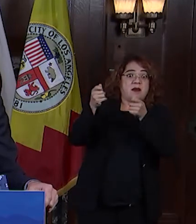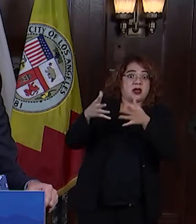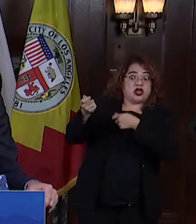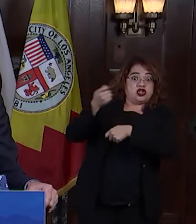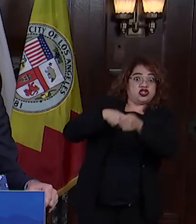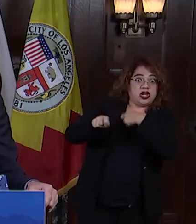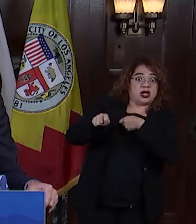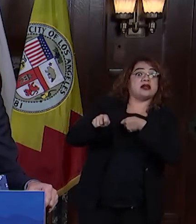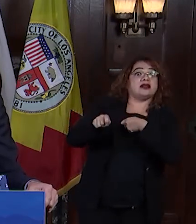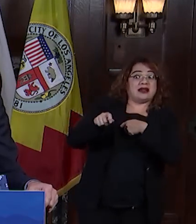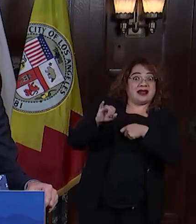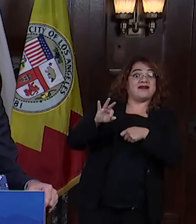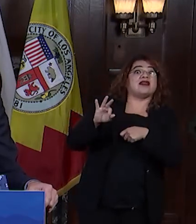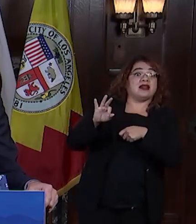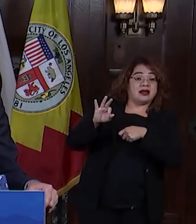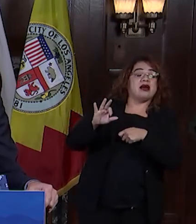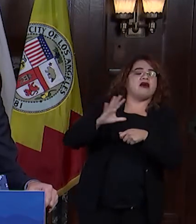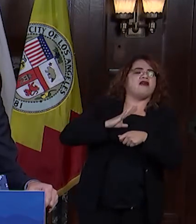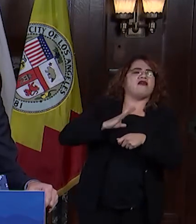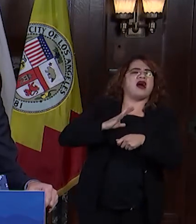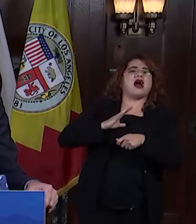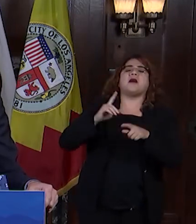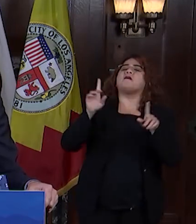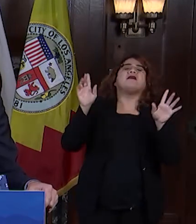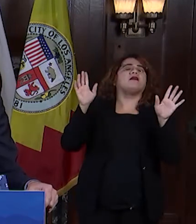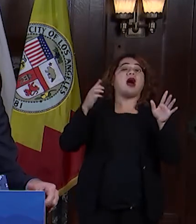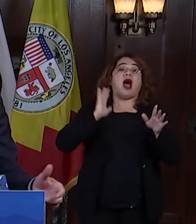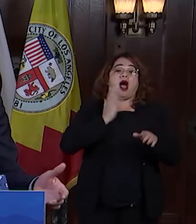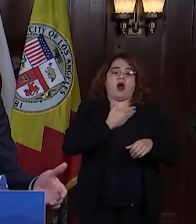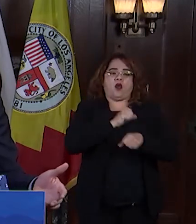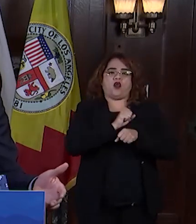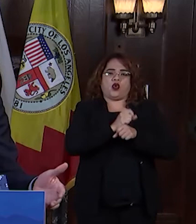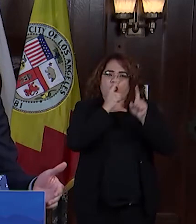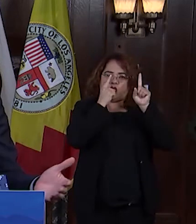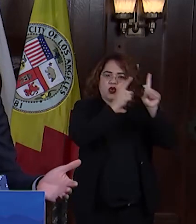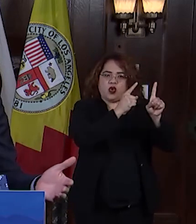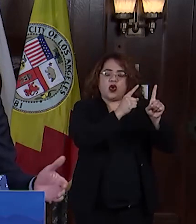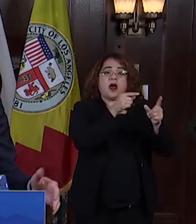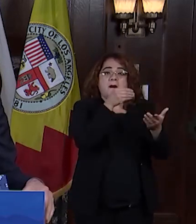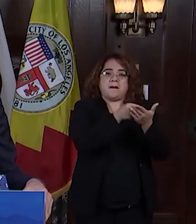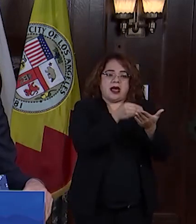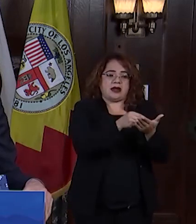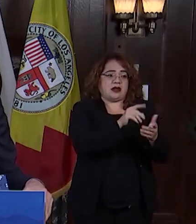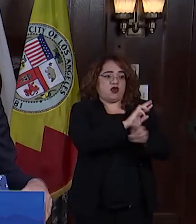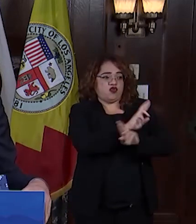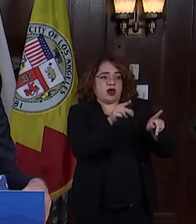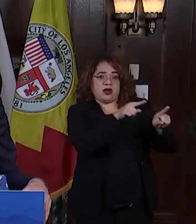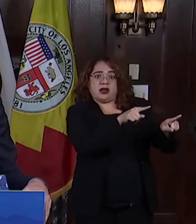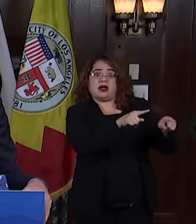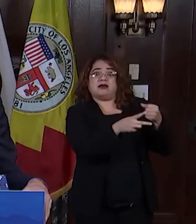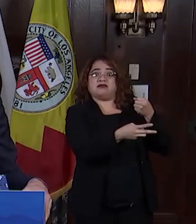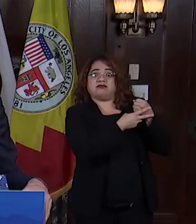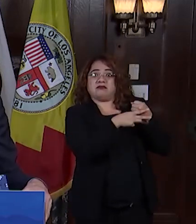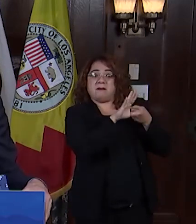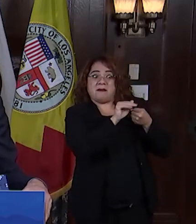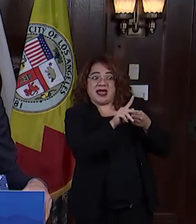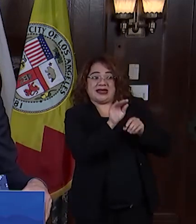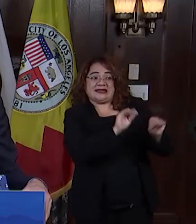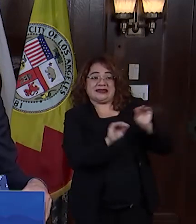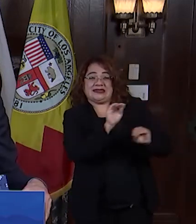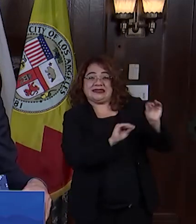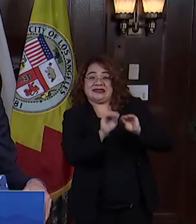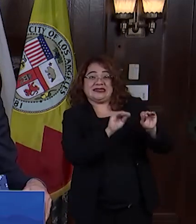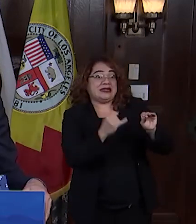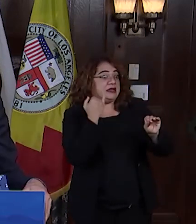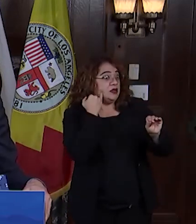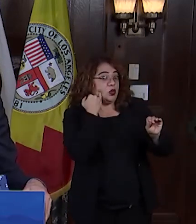necessary. But in the meantime, we will do what's necessary to make sure that we have money in the bank. If we don't, it would be even more catastrophic for the city. So